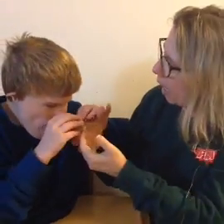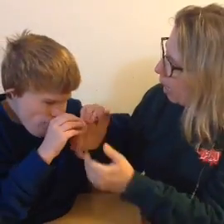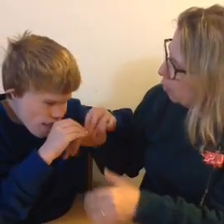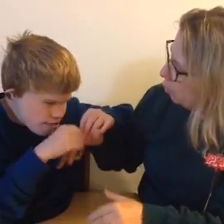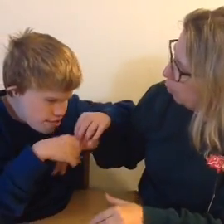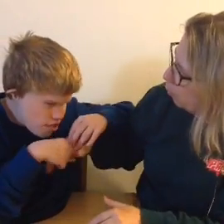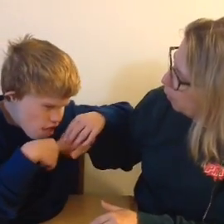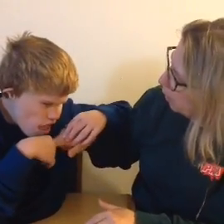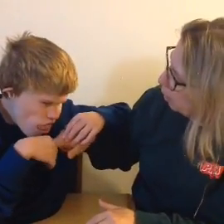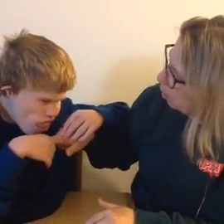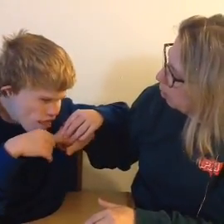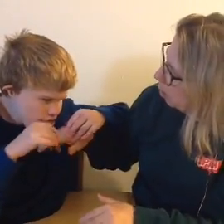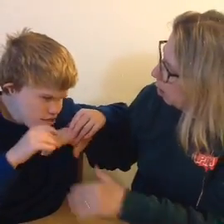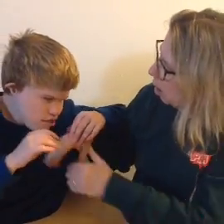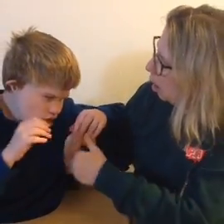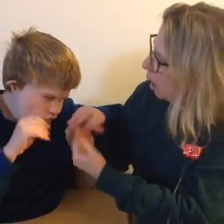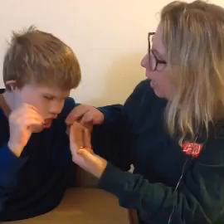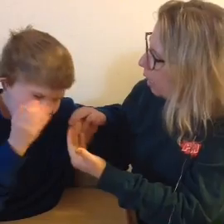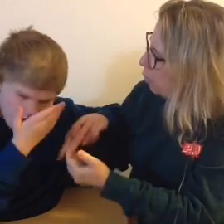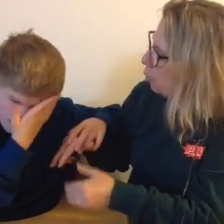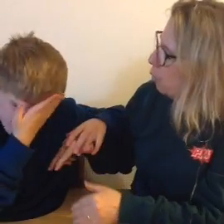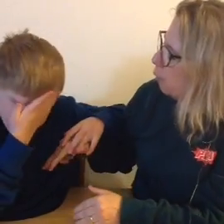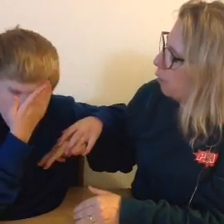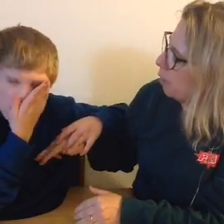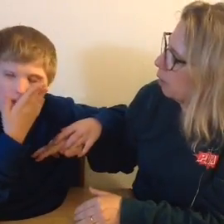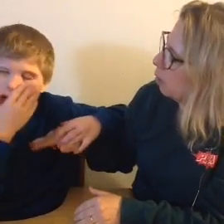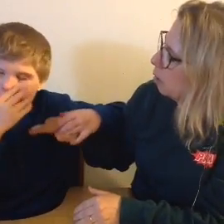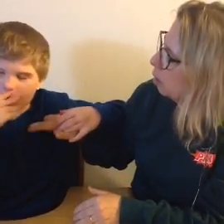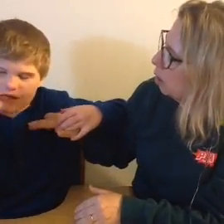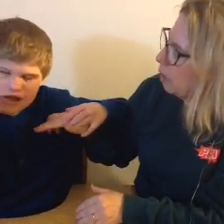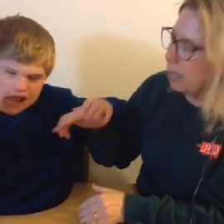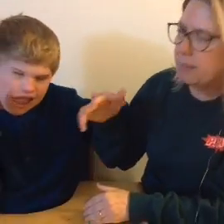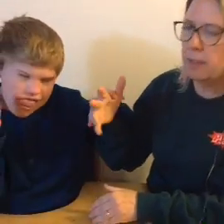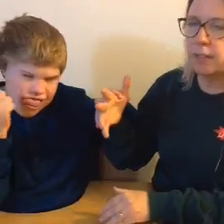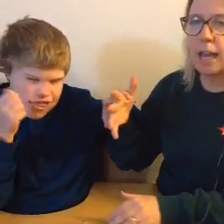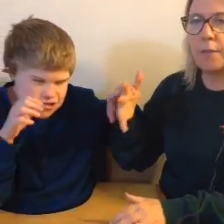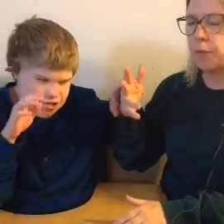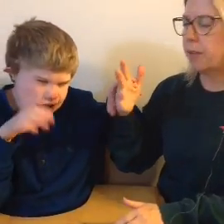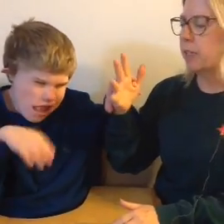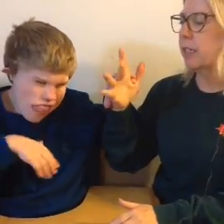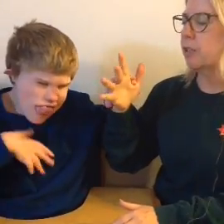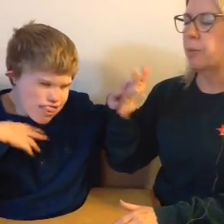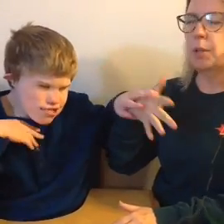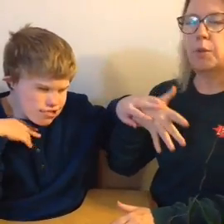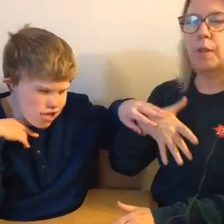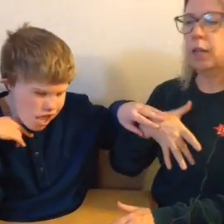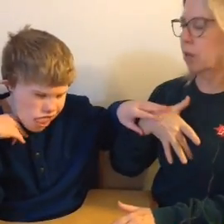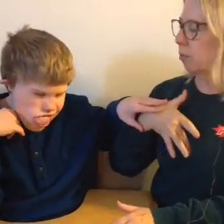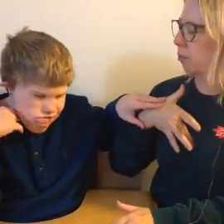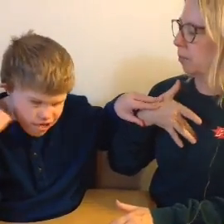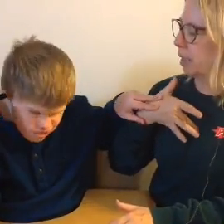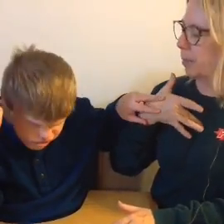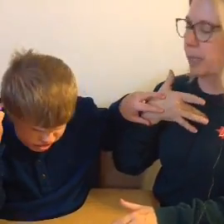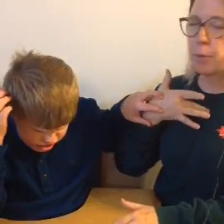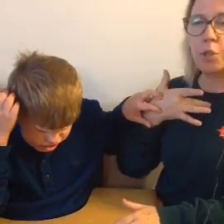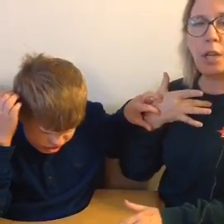how do you feel? How do you feel? And then the sign for feeling is your middle finger coming up your